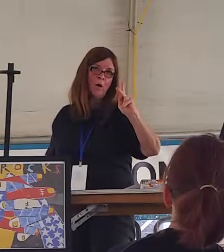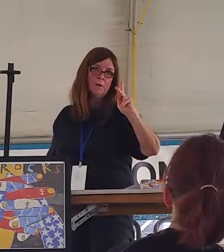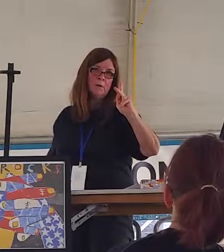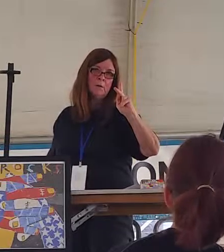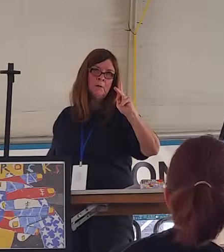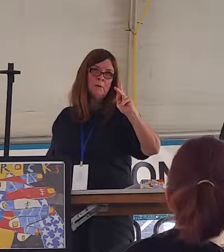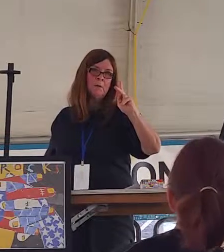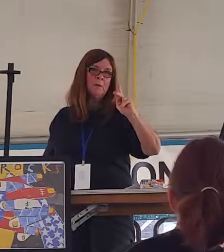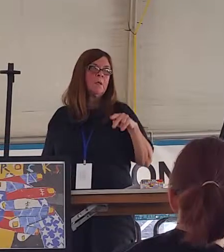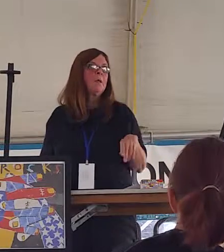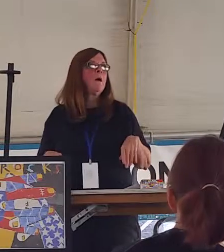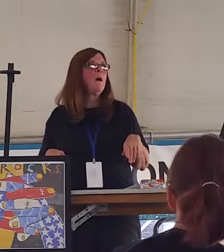That's my trademark.